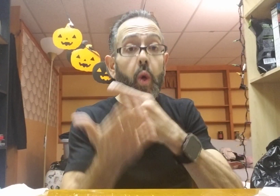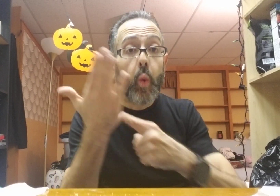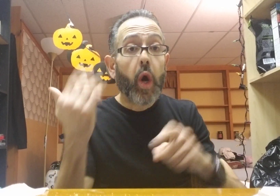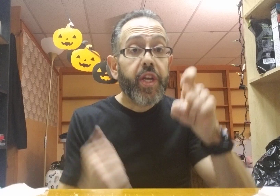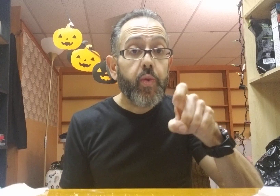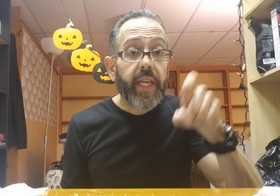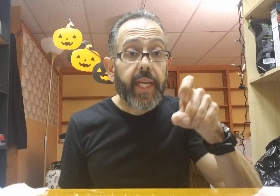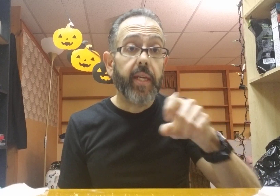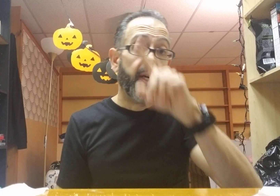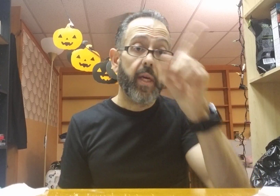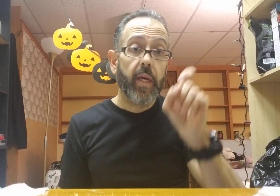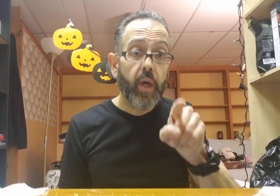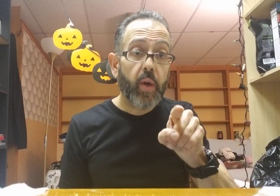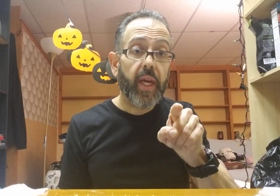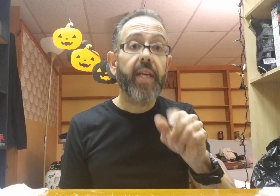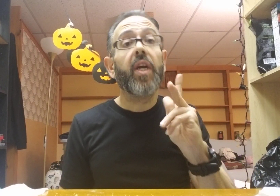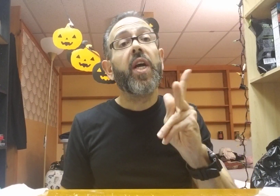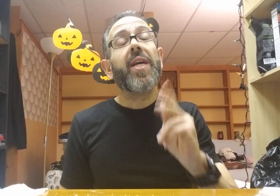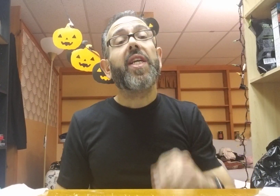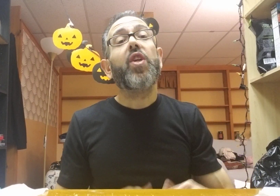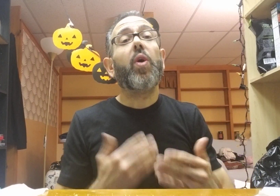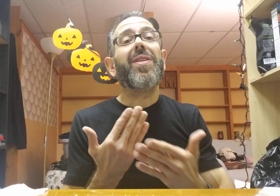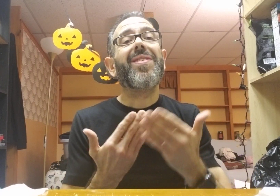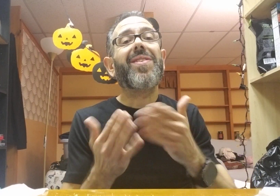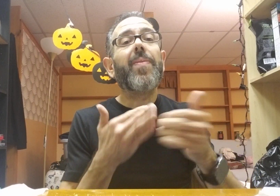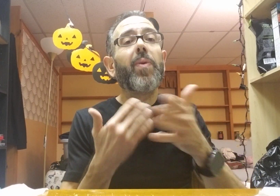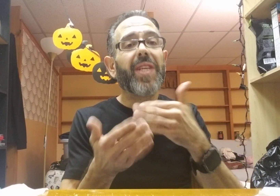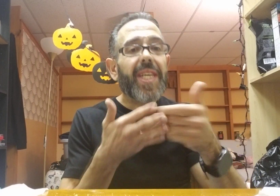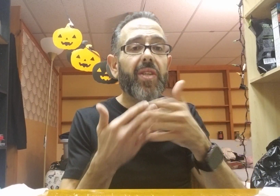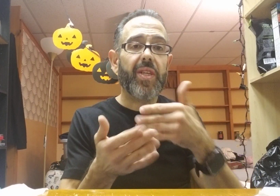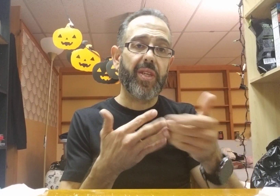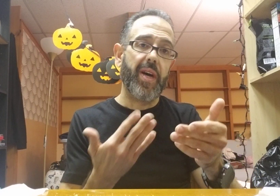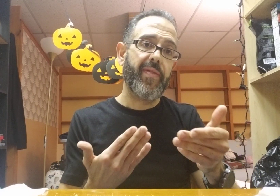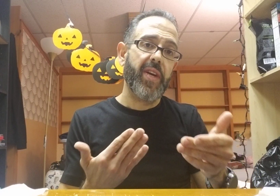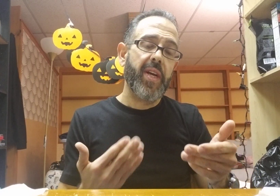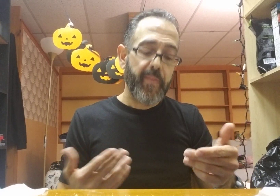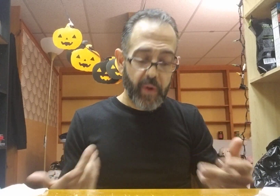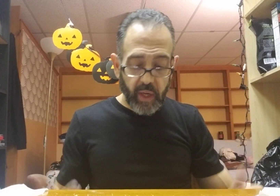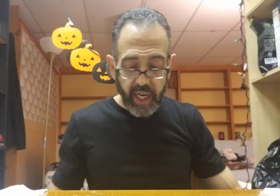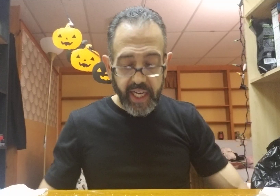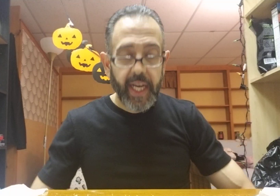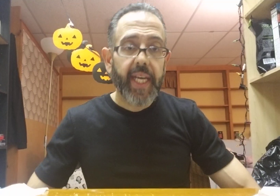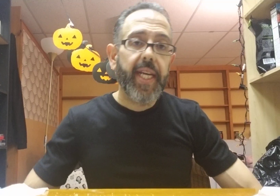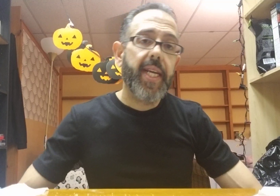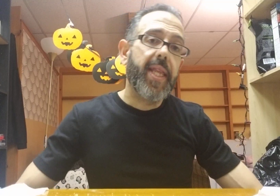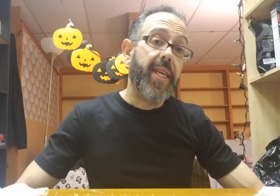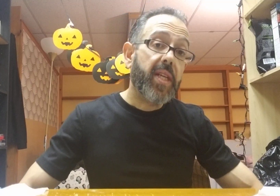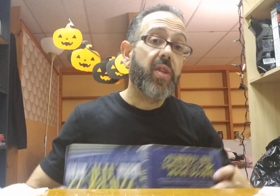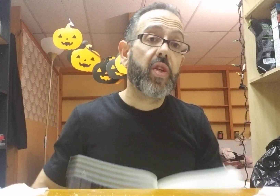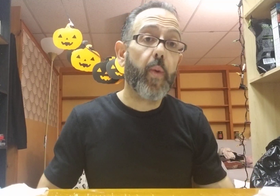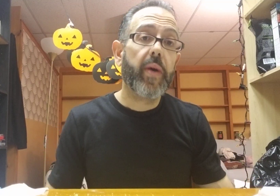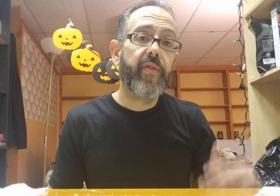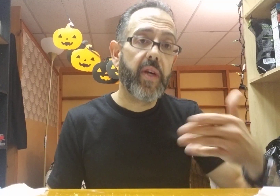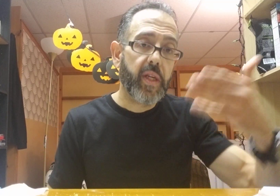What do you need? Okay, simple, easy stuff. Okay, this is more for